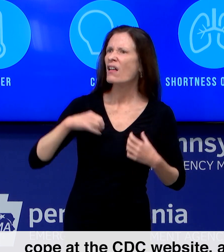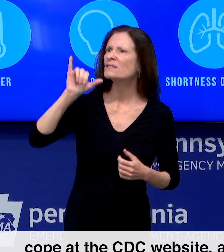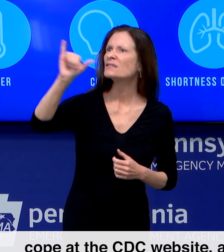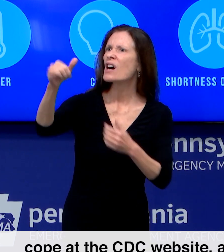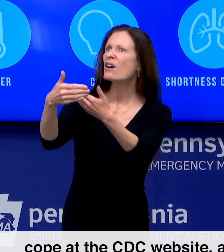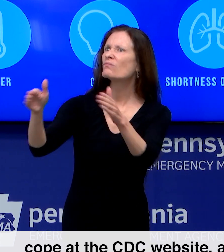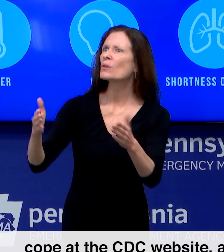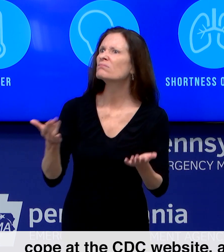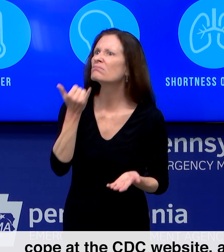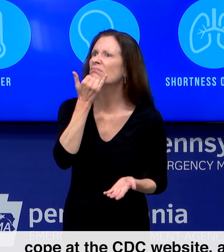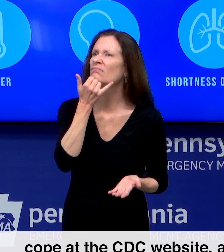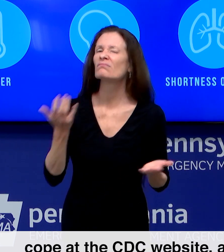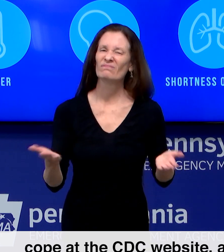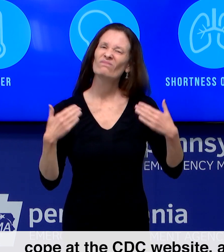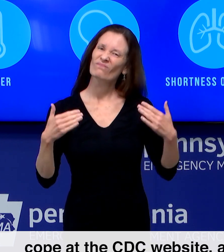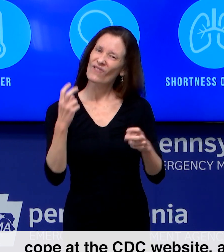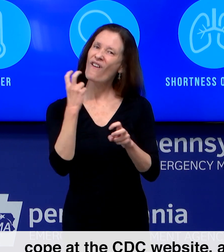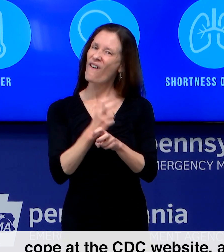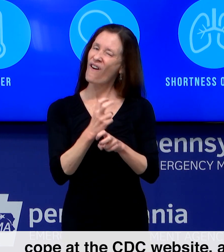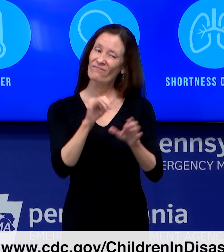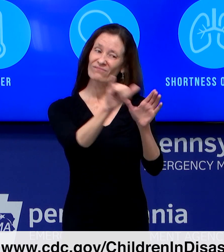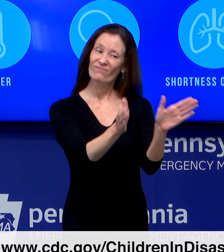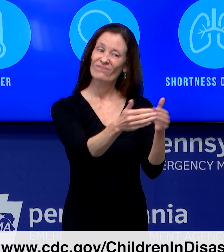cope at the CDC website at